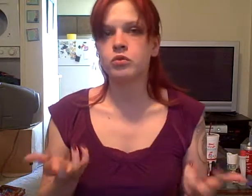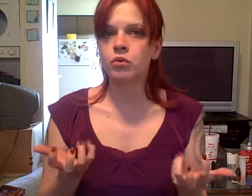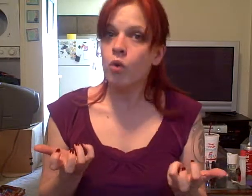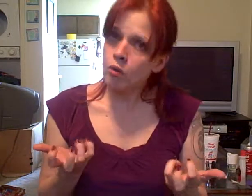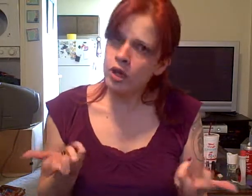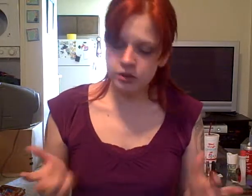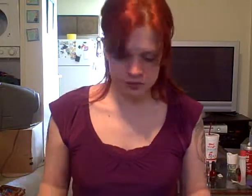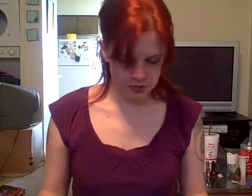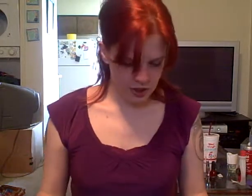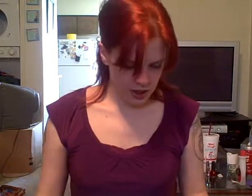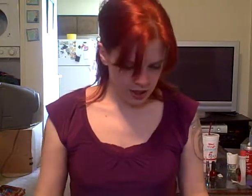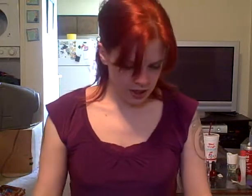Want one?